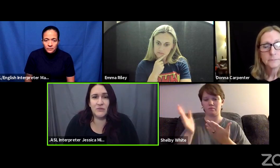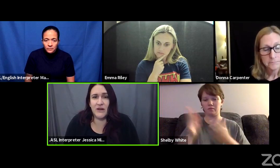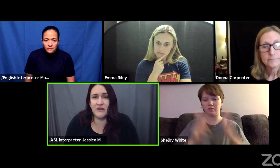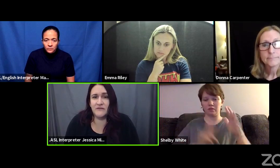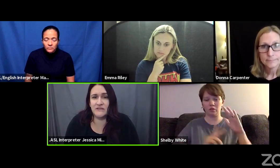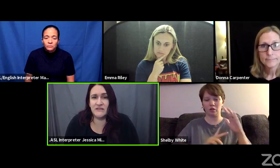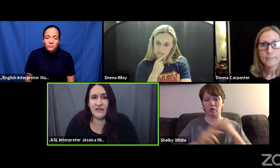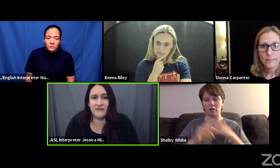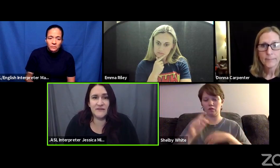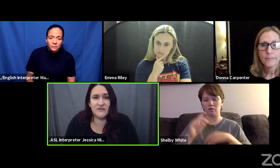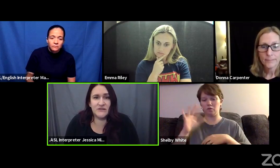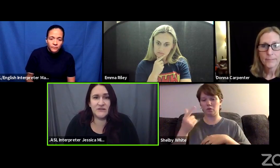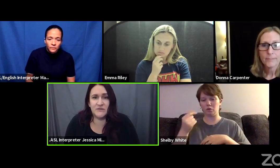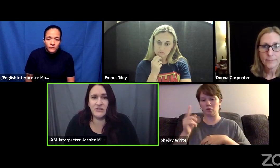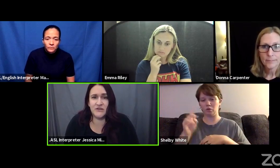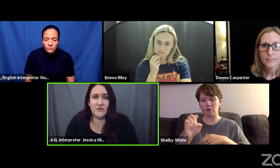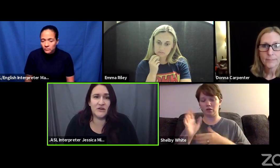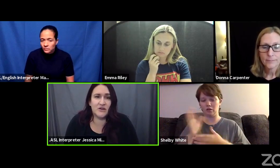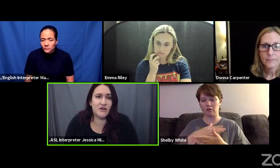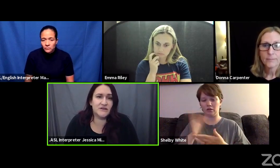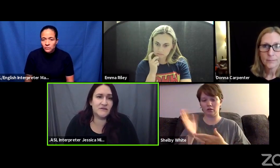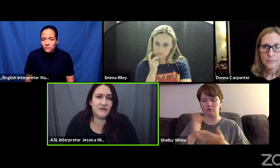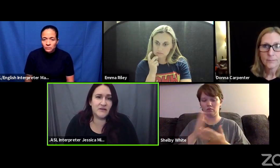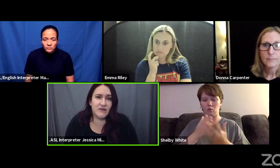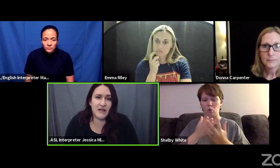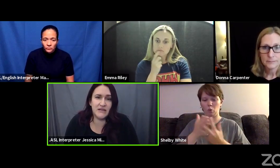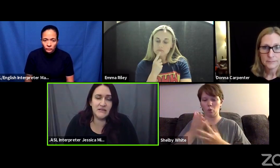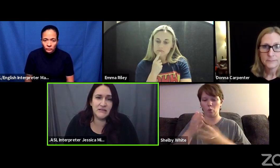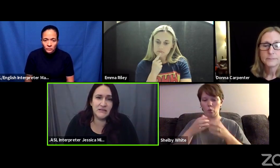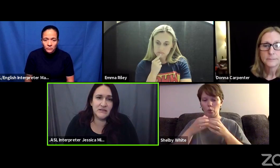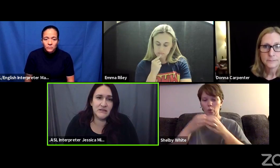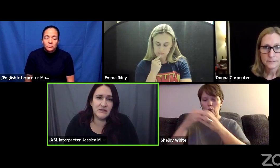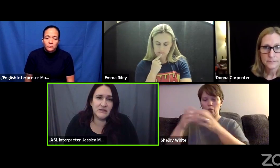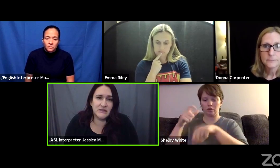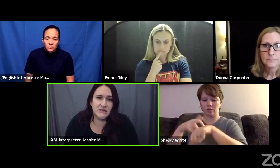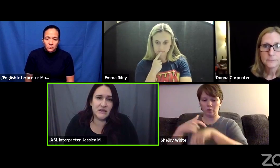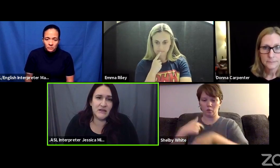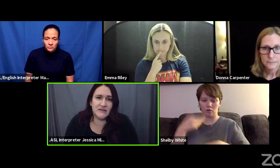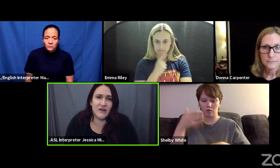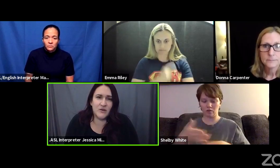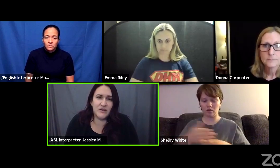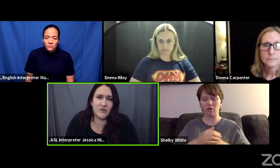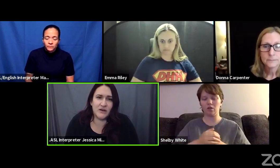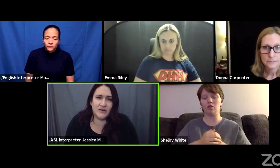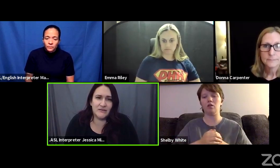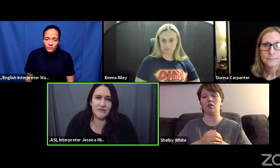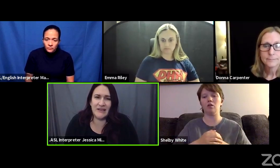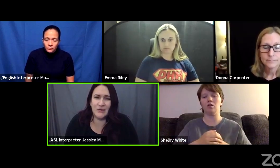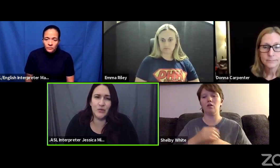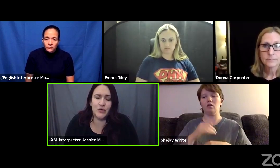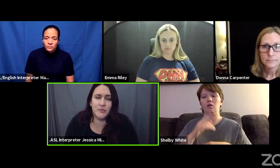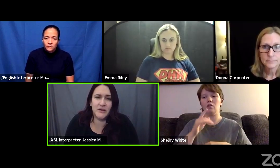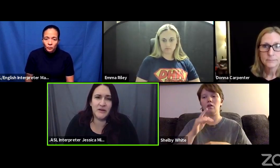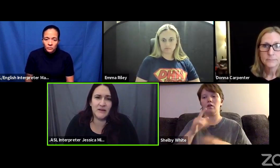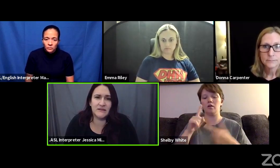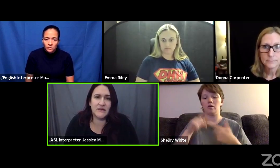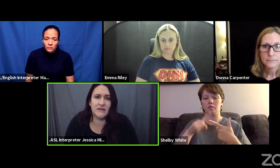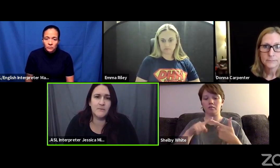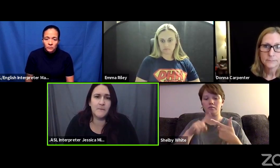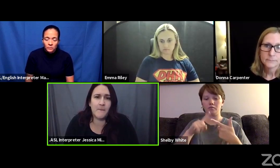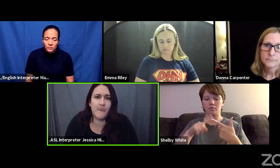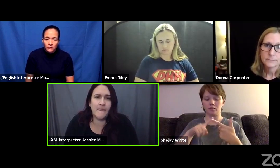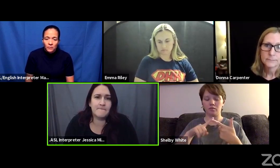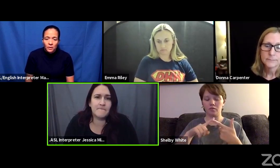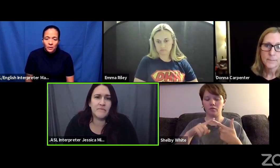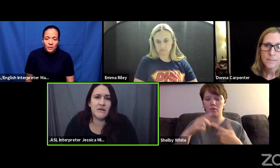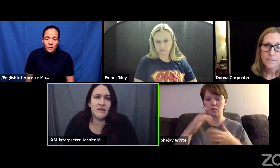10 or 12 deaf students ranging from kindergarten to 5th grade. So we kind of went through it as a group at that